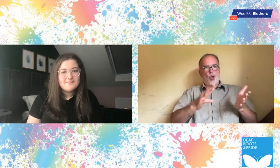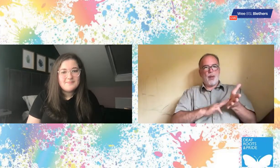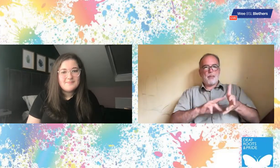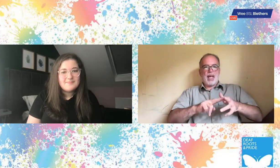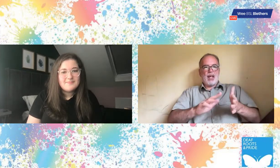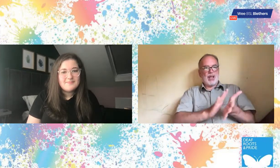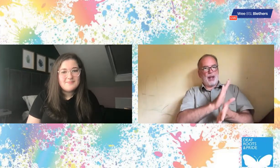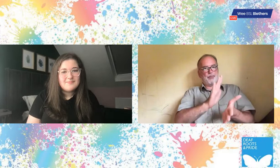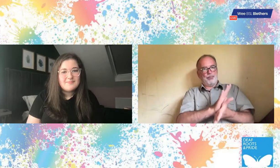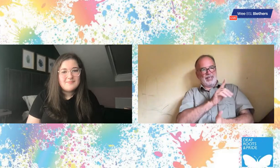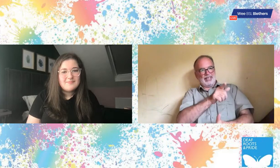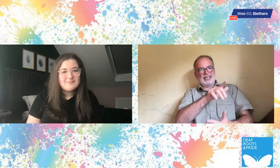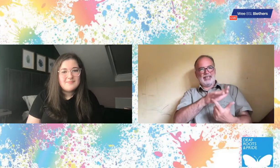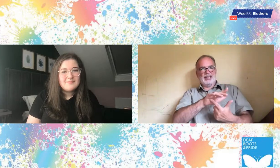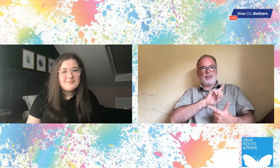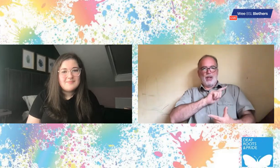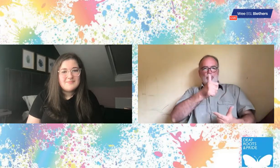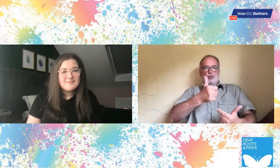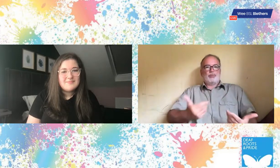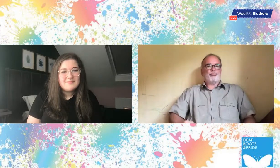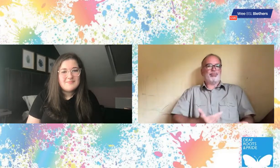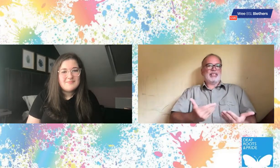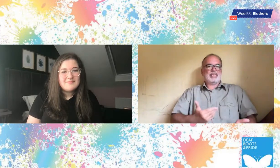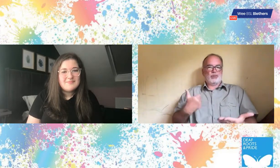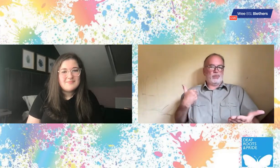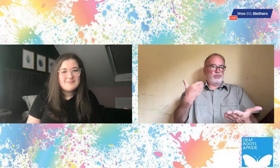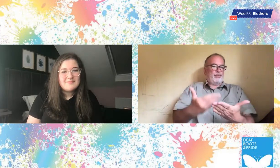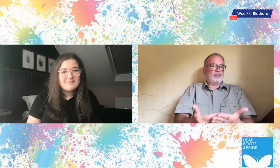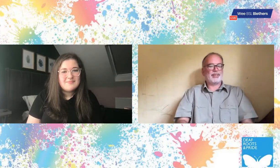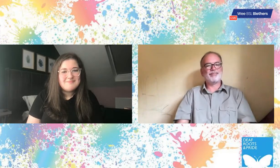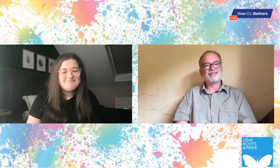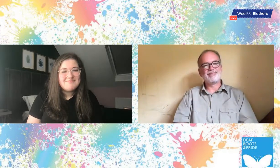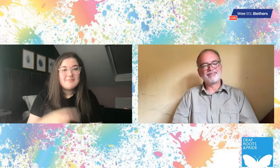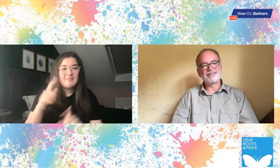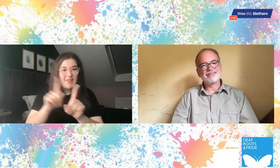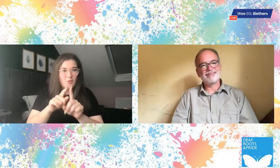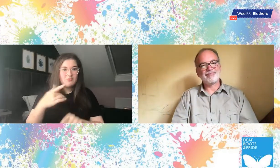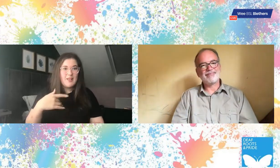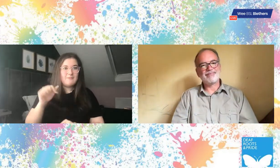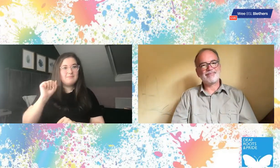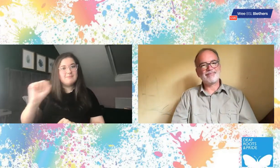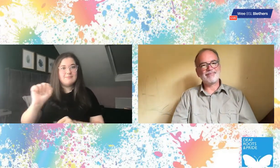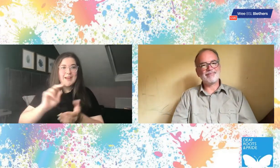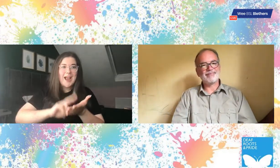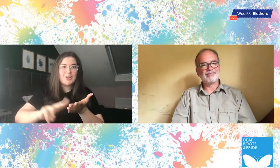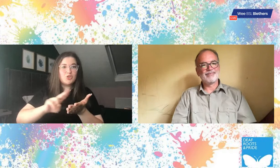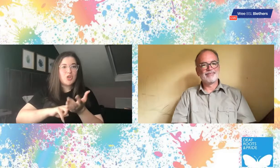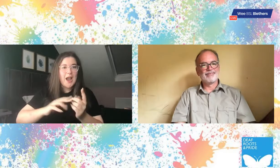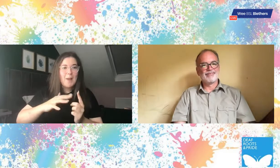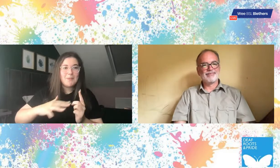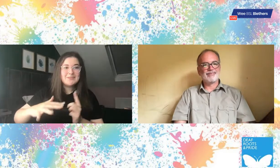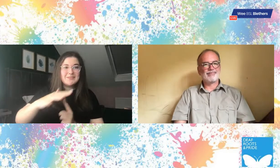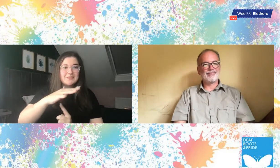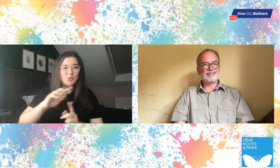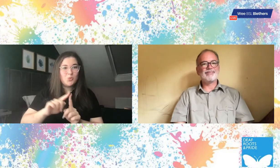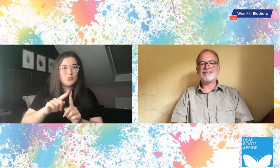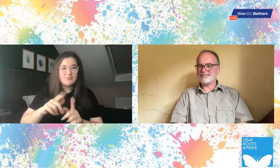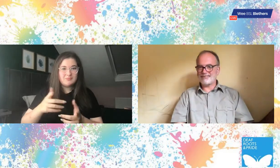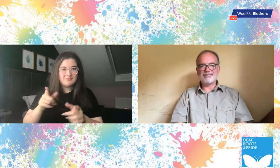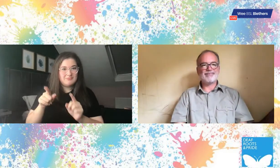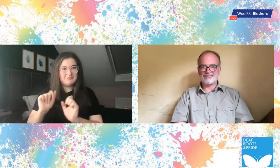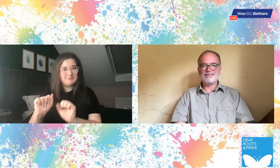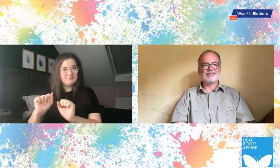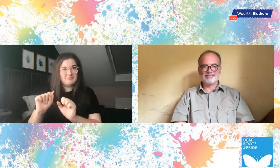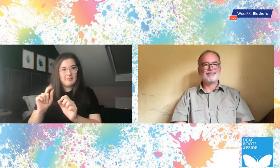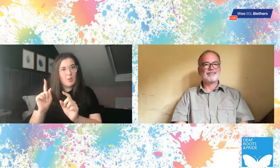park, as natural as possible, as quiet as possible, is the happiest environment. And that's why we've been so successful with our breeding